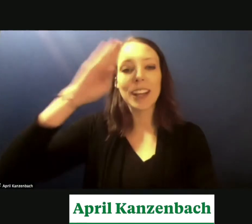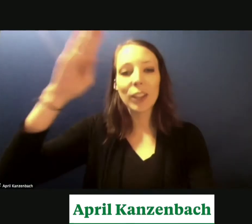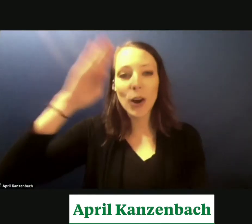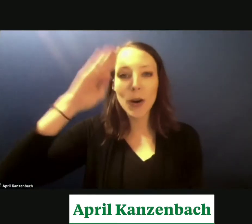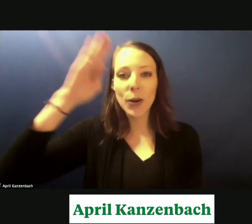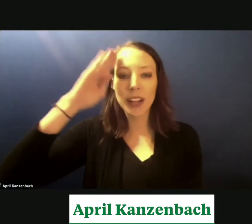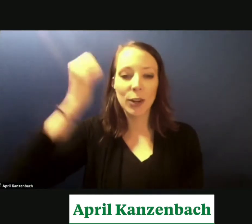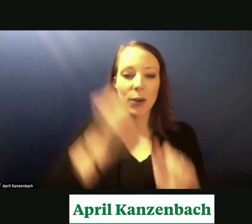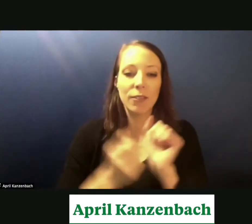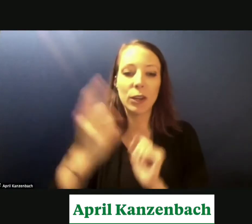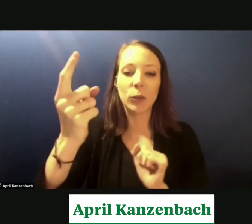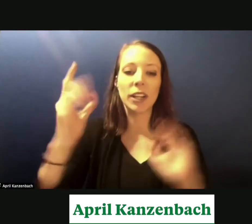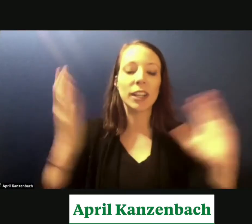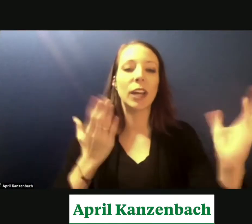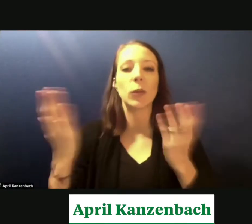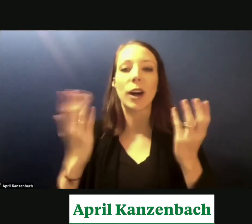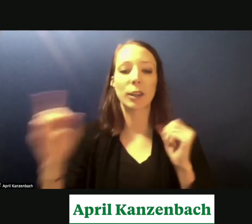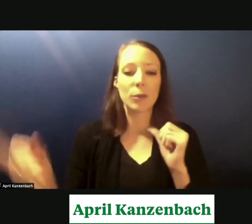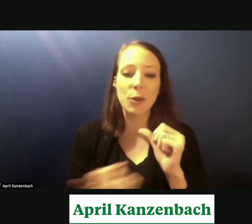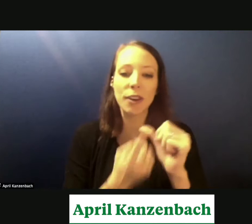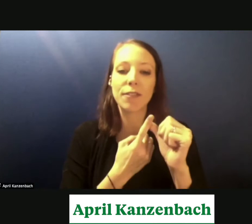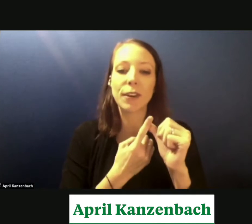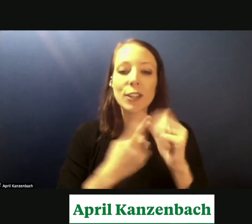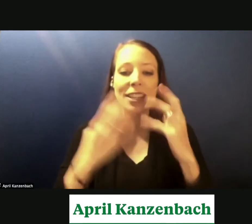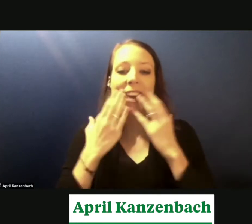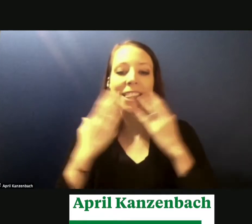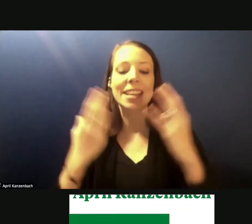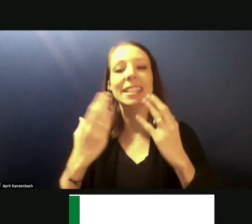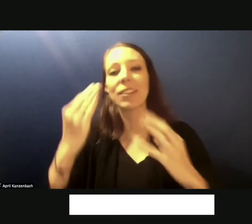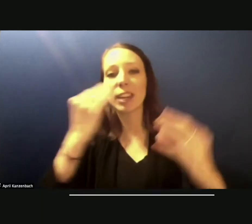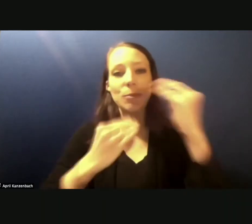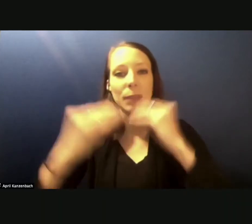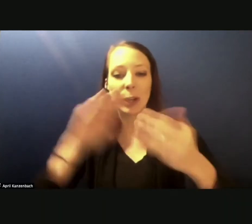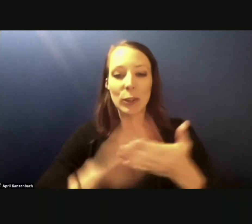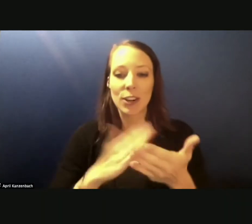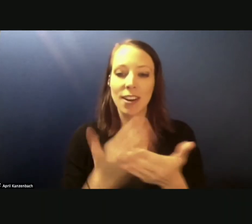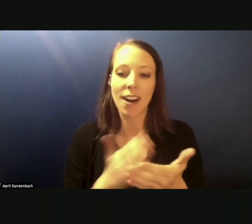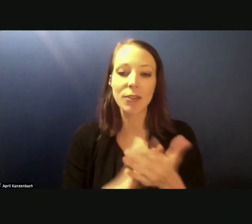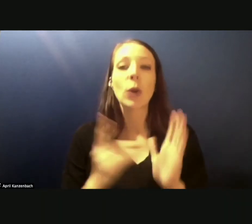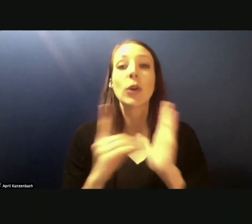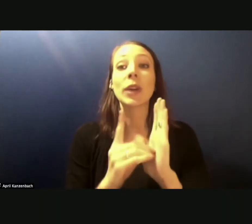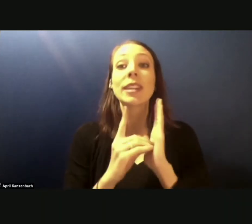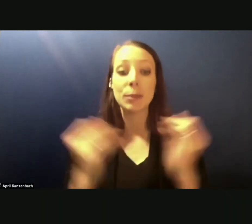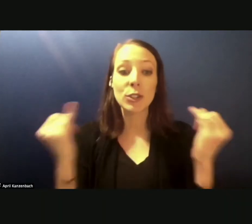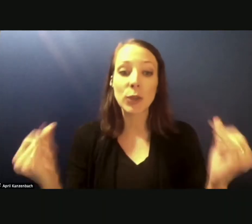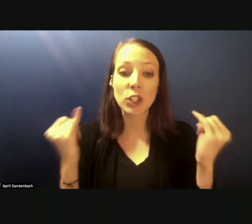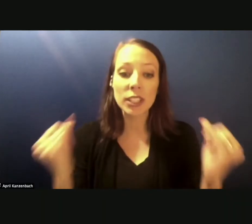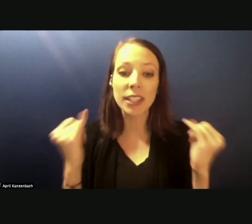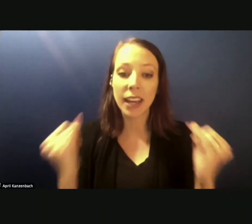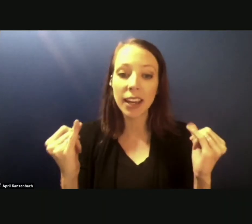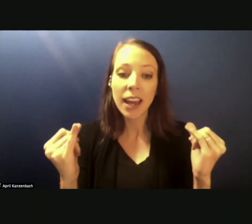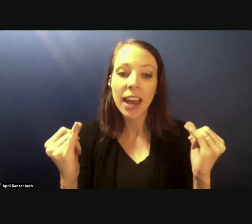Yes, hello everyone, and welcome to our first Thanksgiving meal cook-off. We're doing a